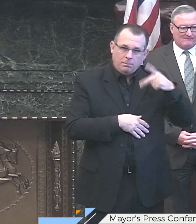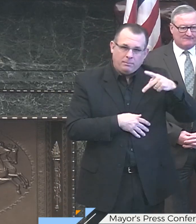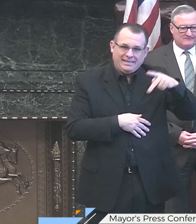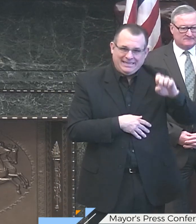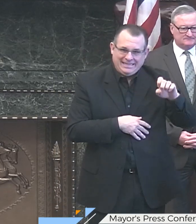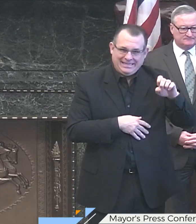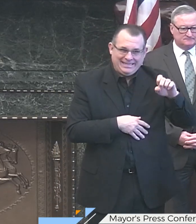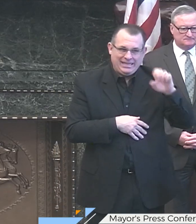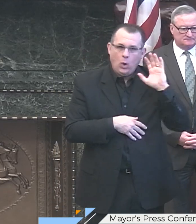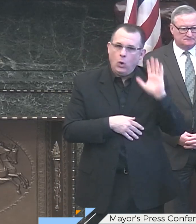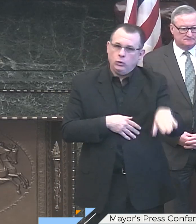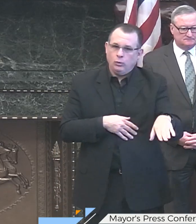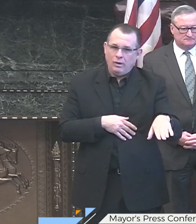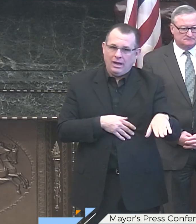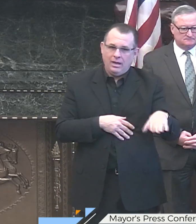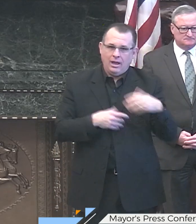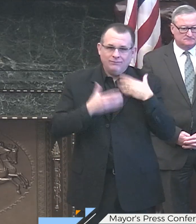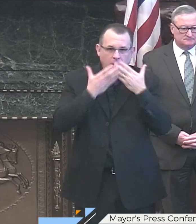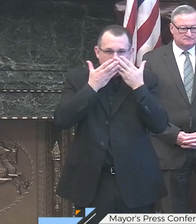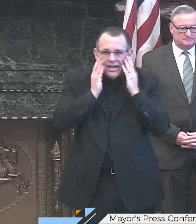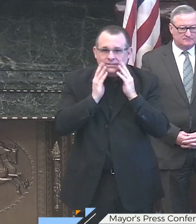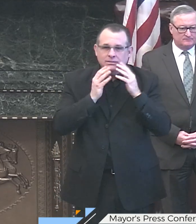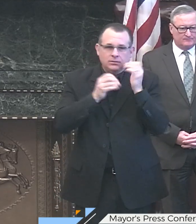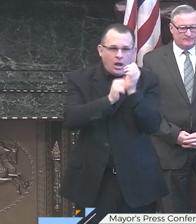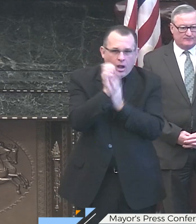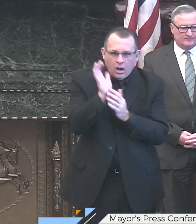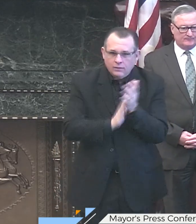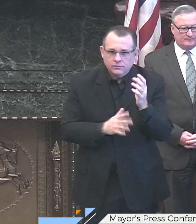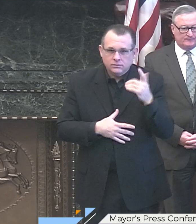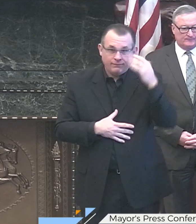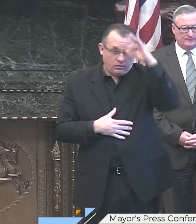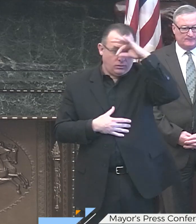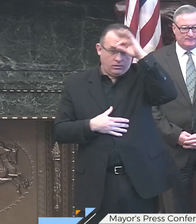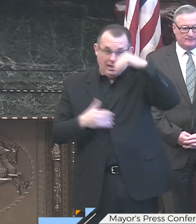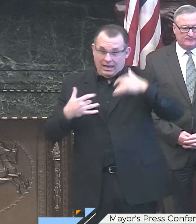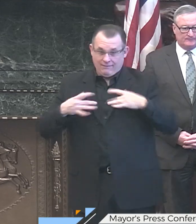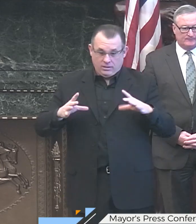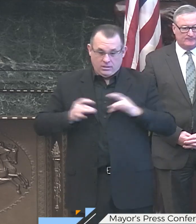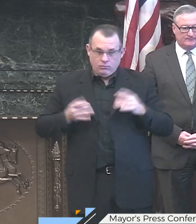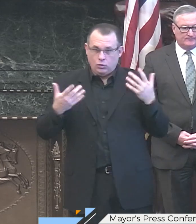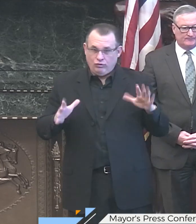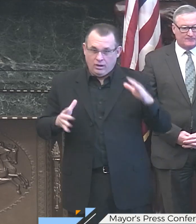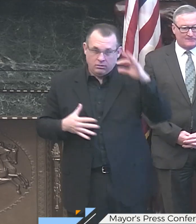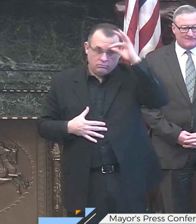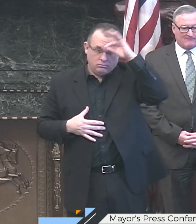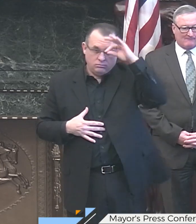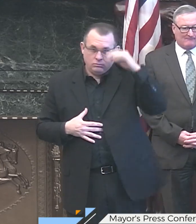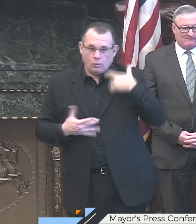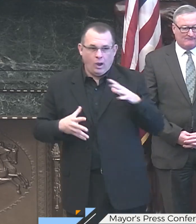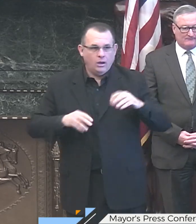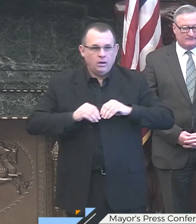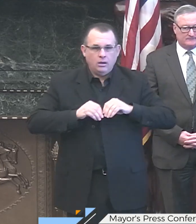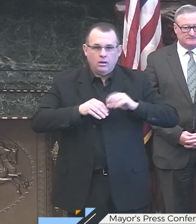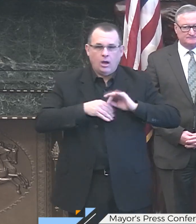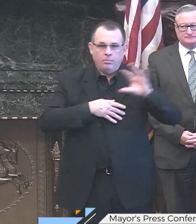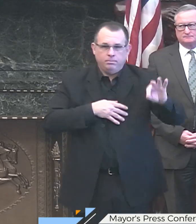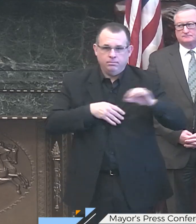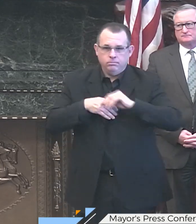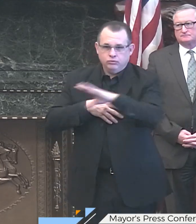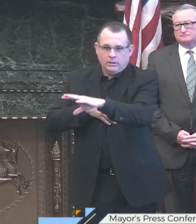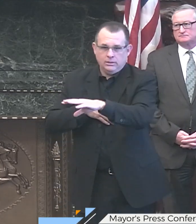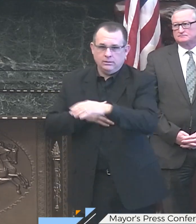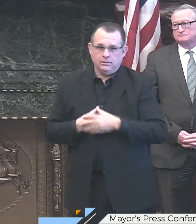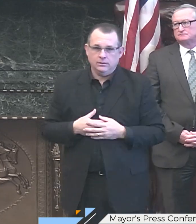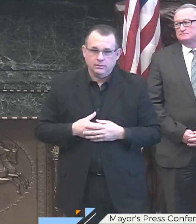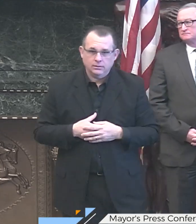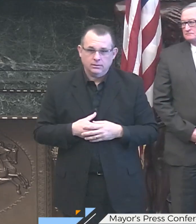don't spread the infection to others. And also separating out patients who have a positive test from those who are negative, that's called cohorting, and